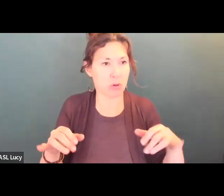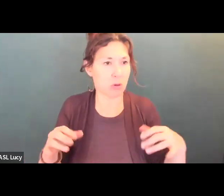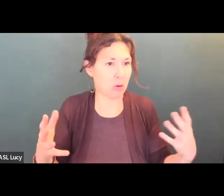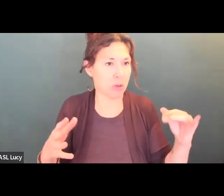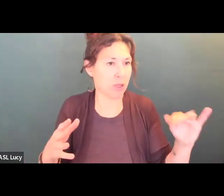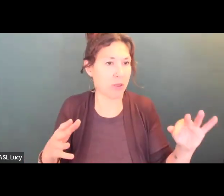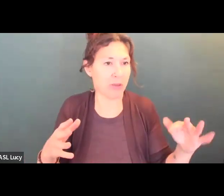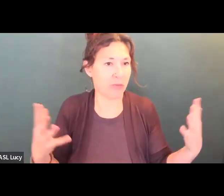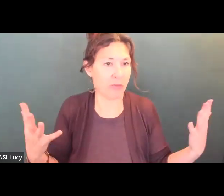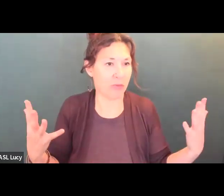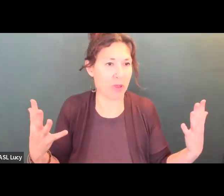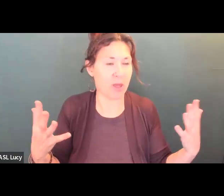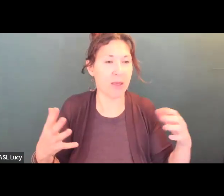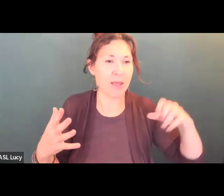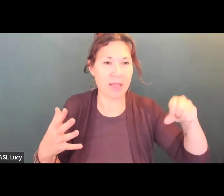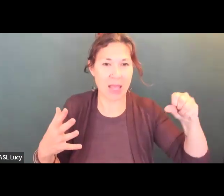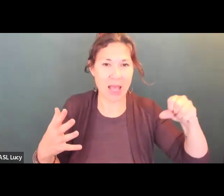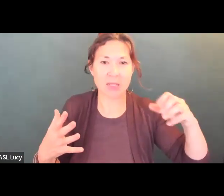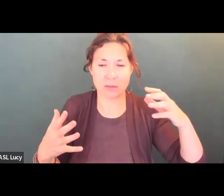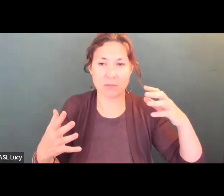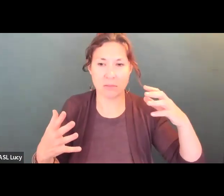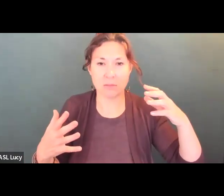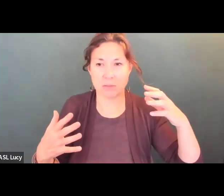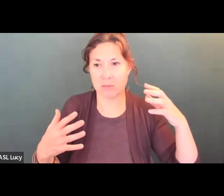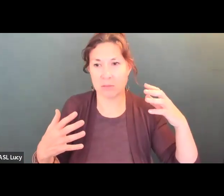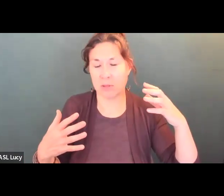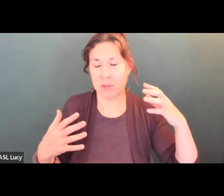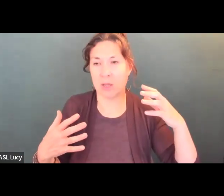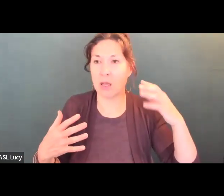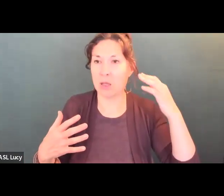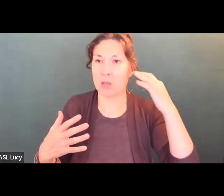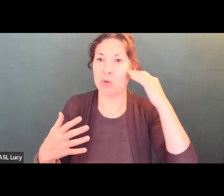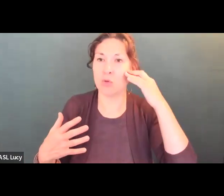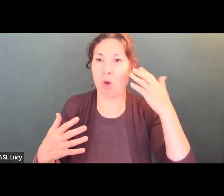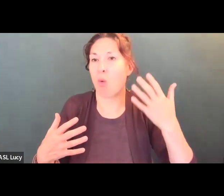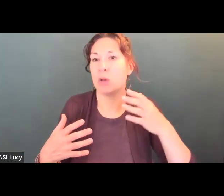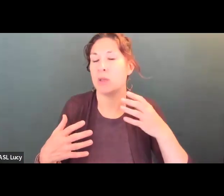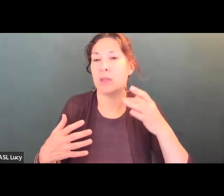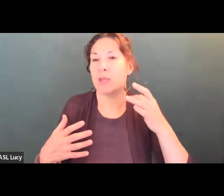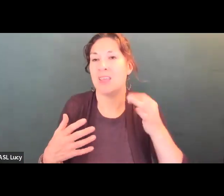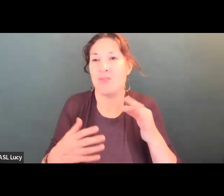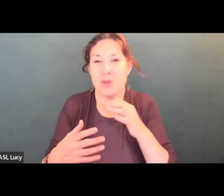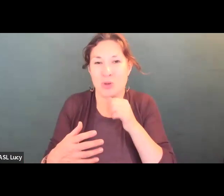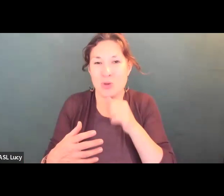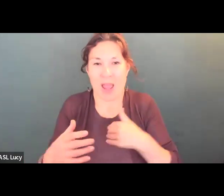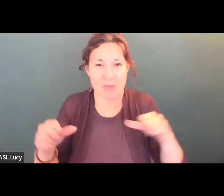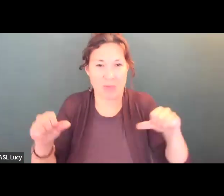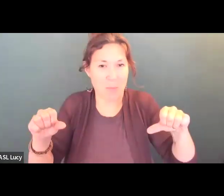that goes into this and understanding that there's a lot you have no ability to control. But